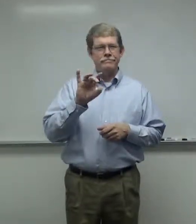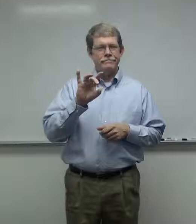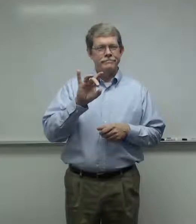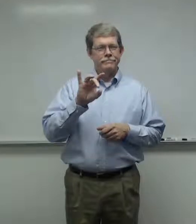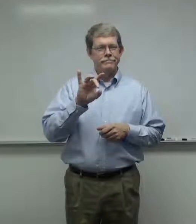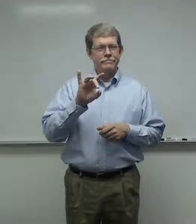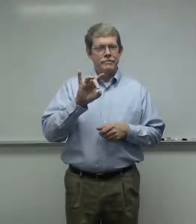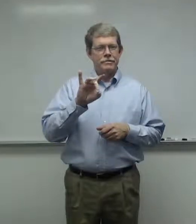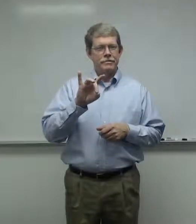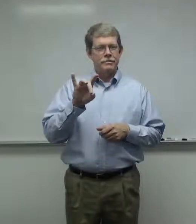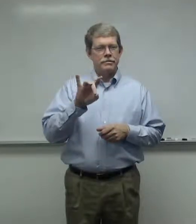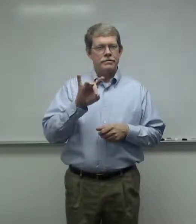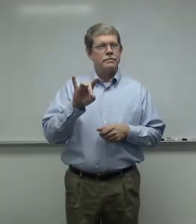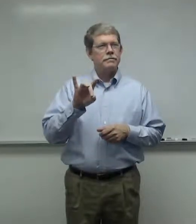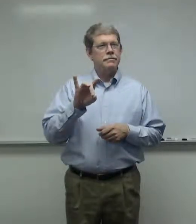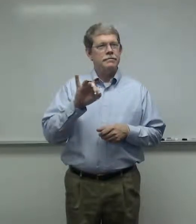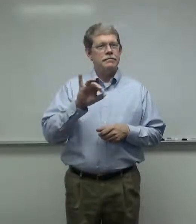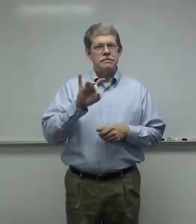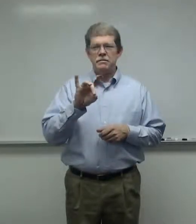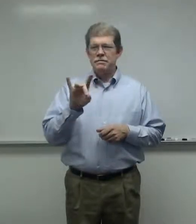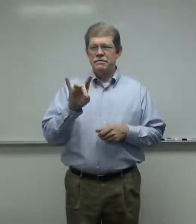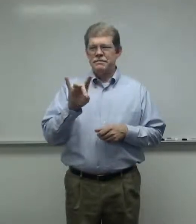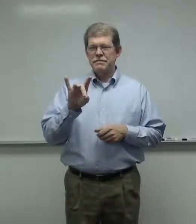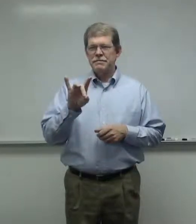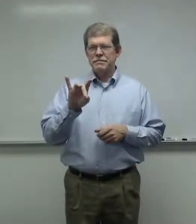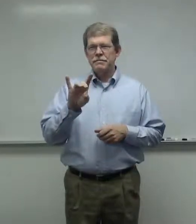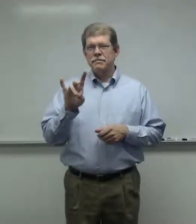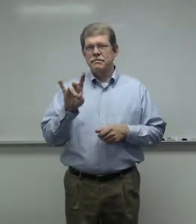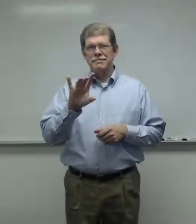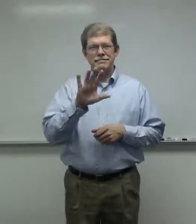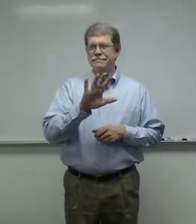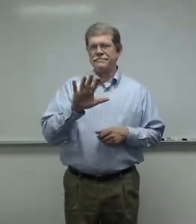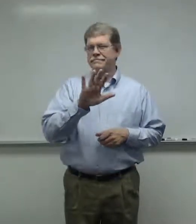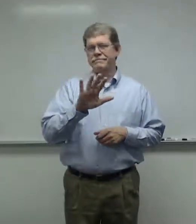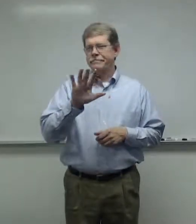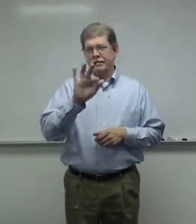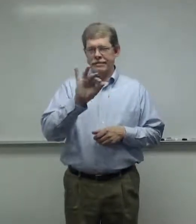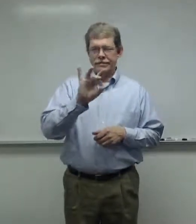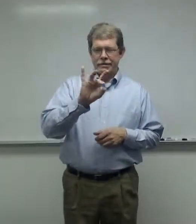about Francis and I, and this was back in 1988, maybe 87,